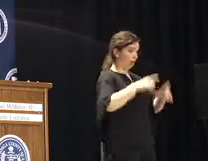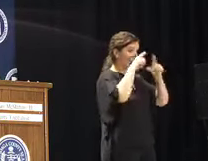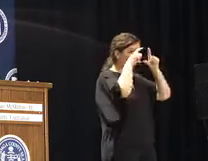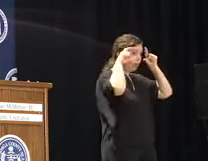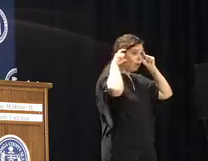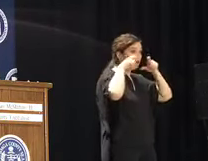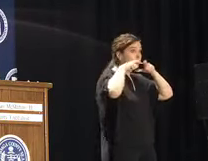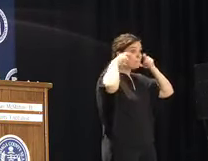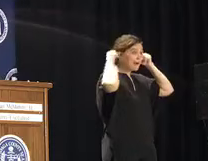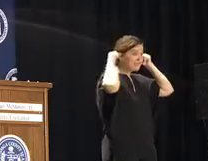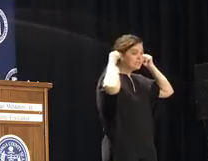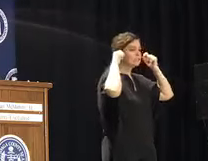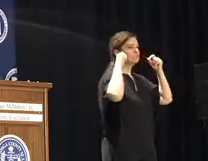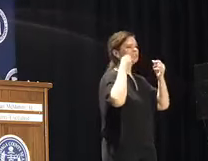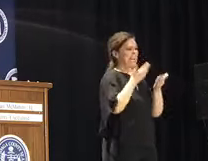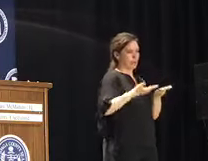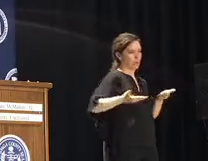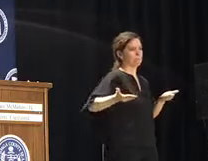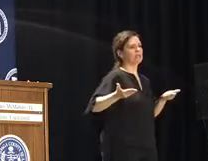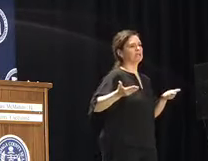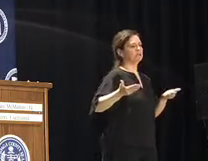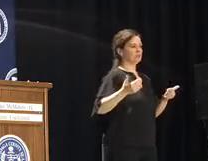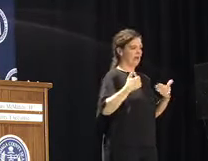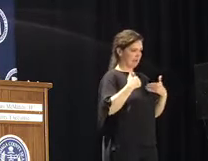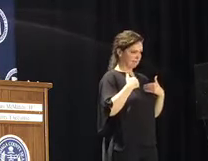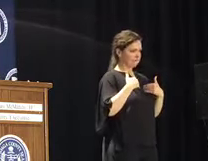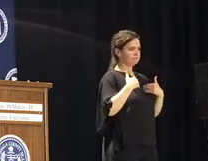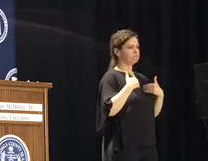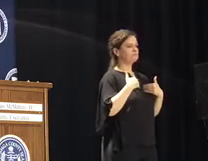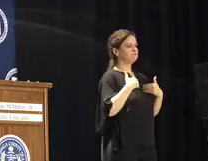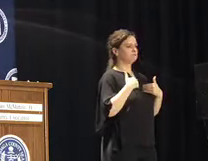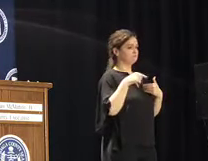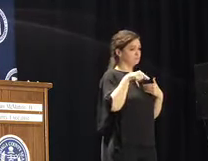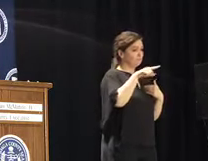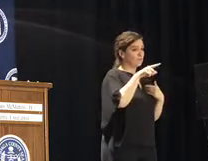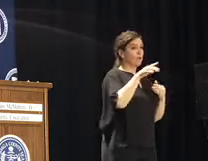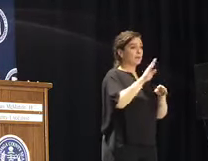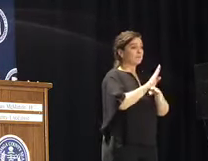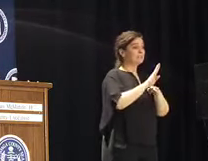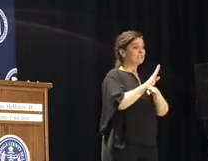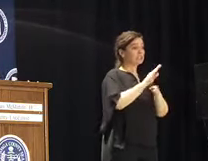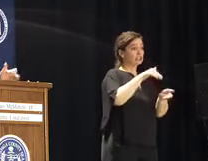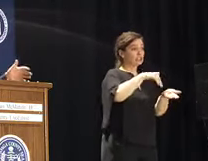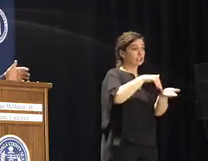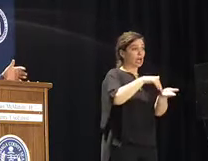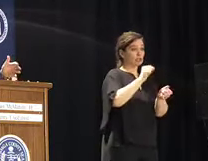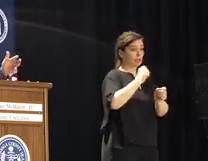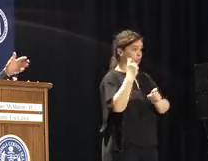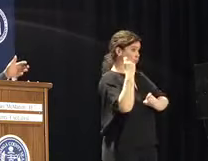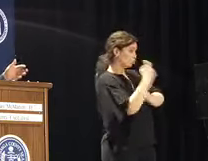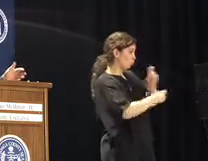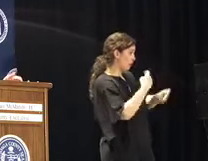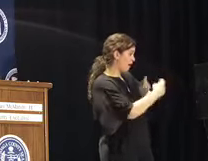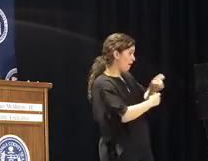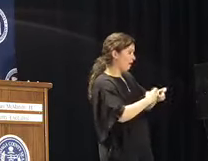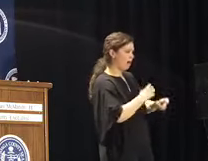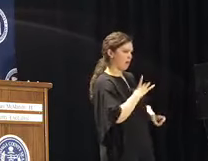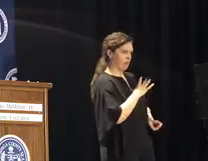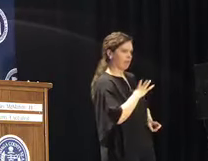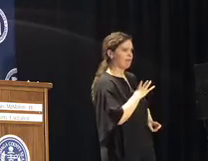If you have PPE, you're a business, you're a practitioner, and you're doing elective surgeries. Now you have